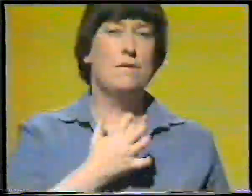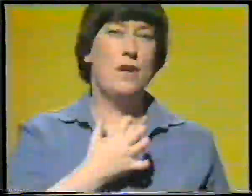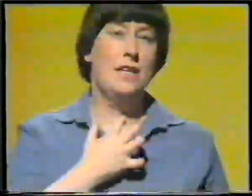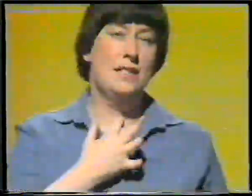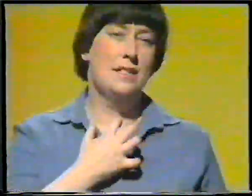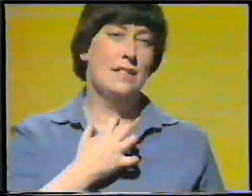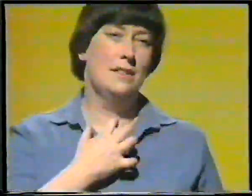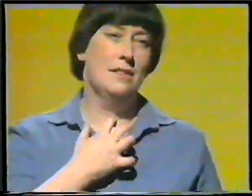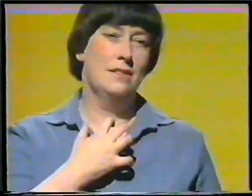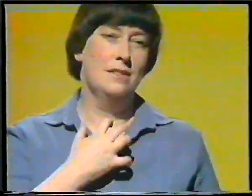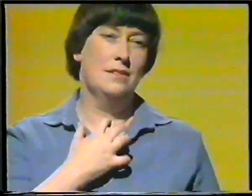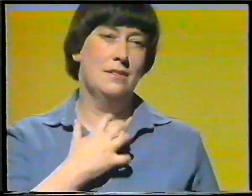Frightened.